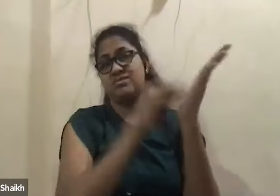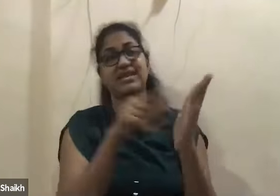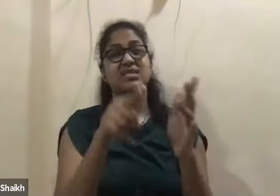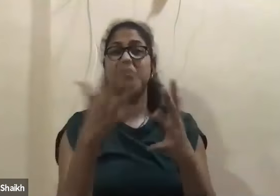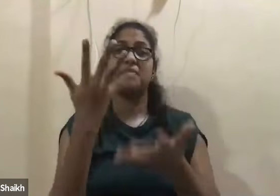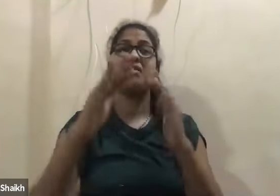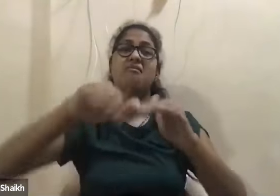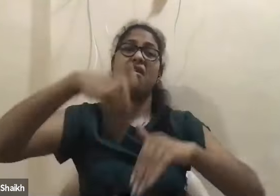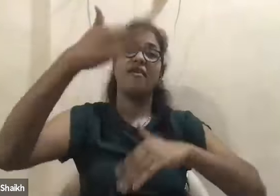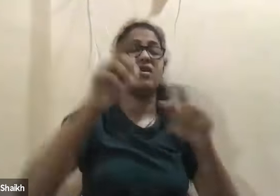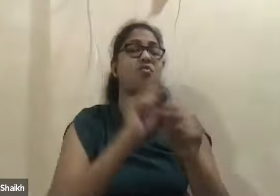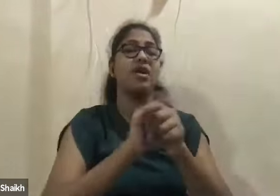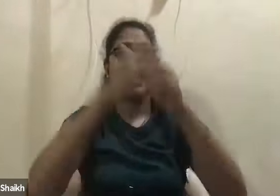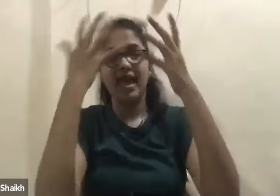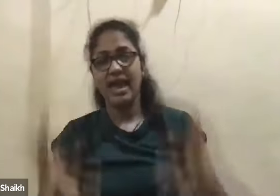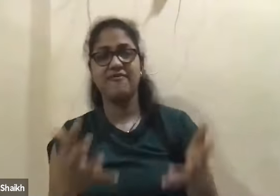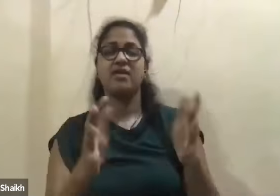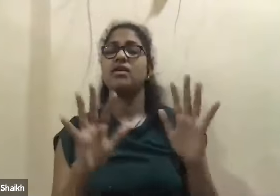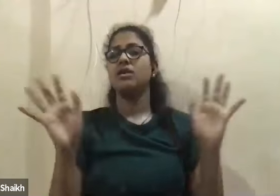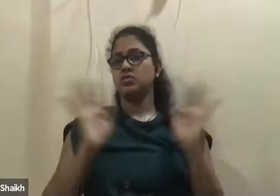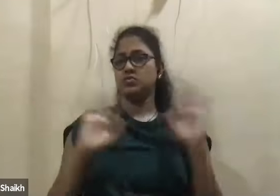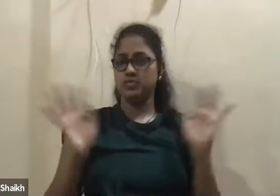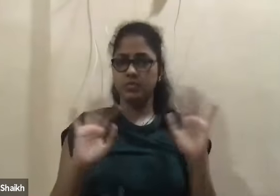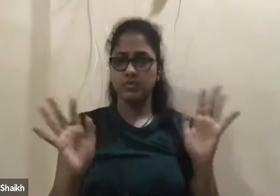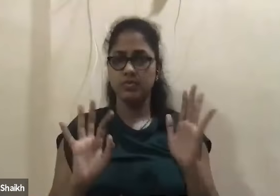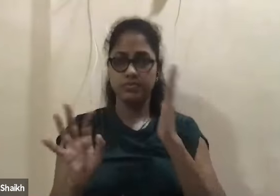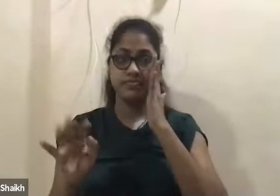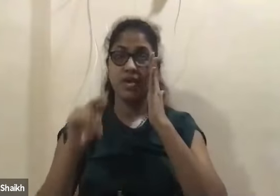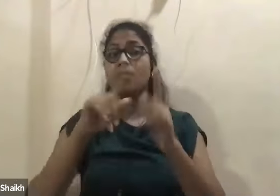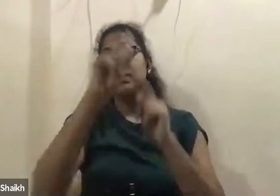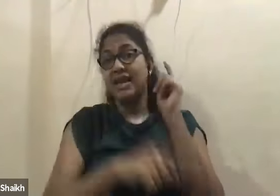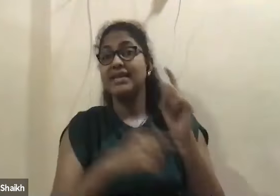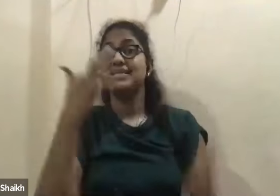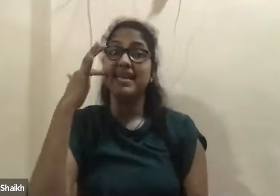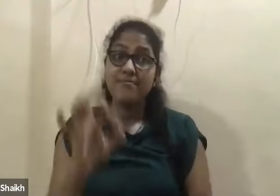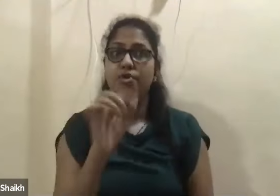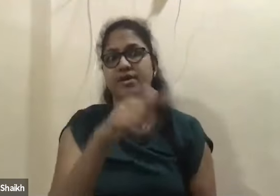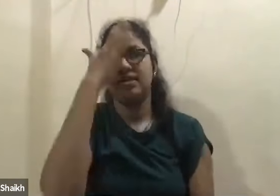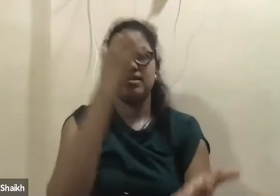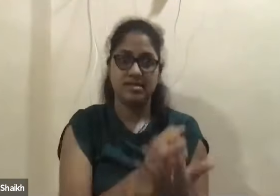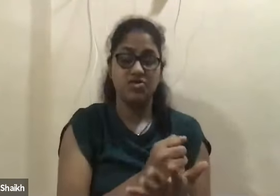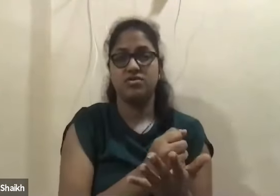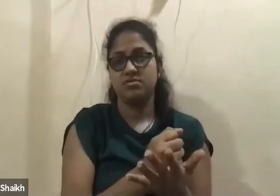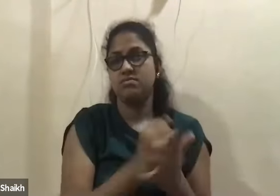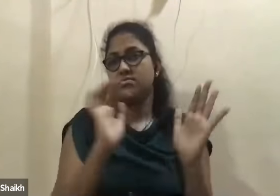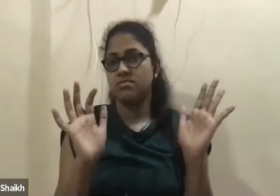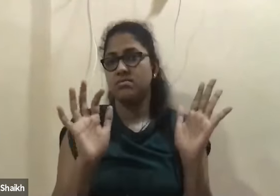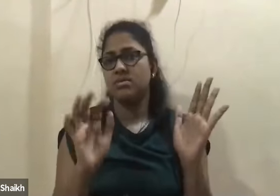future for the trustees, etc. Because at the end of the day, these are important decisions that need to be taken. You need not have AGM, etc.